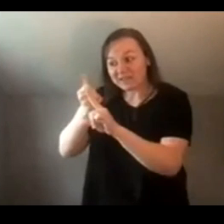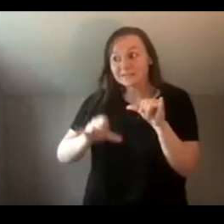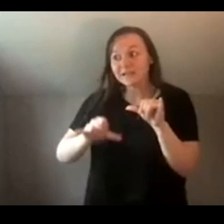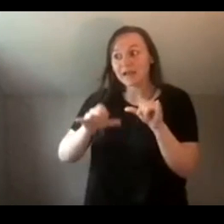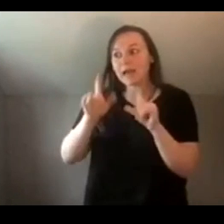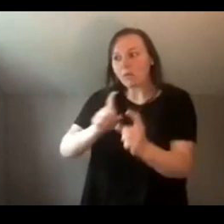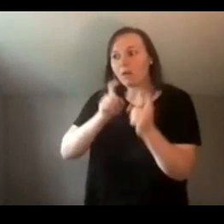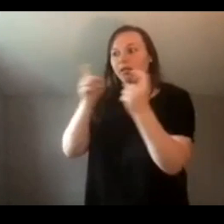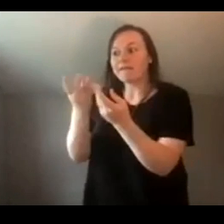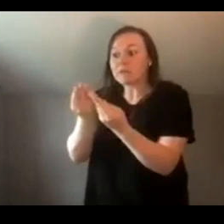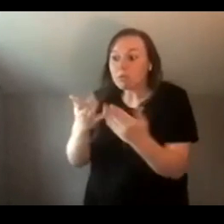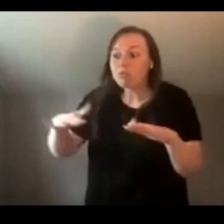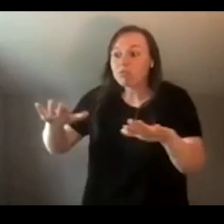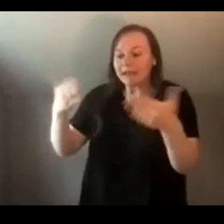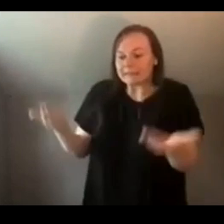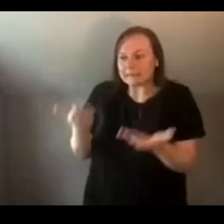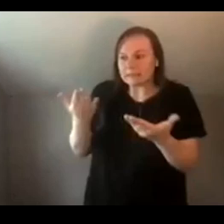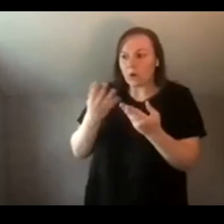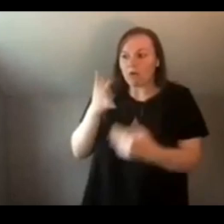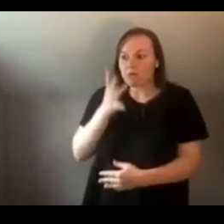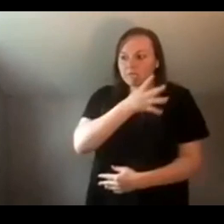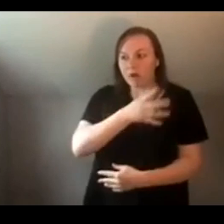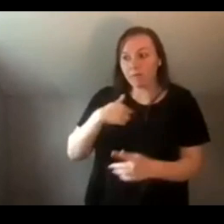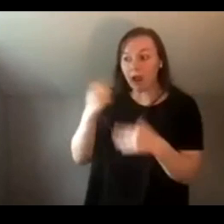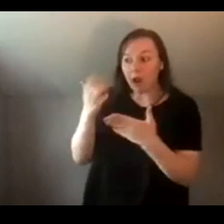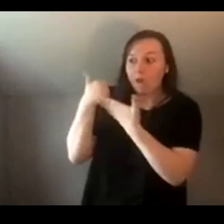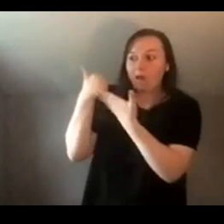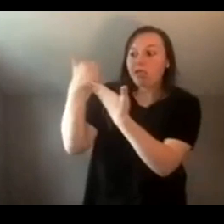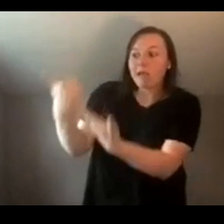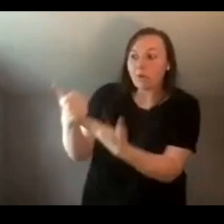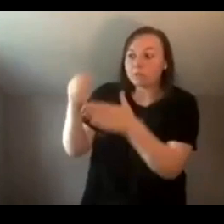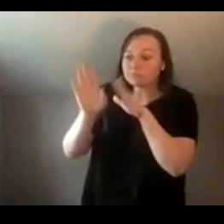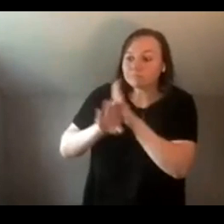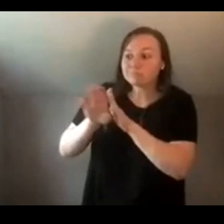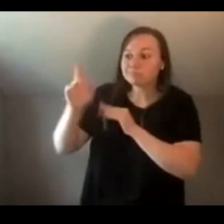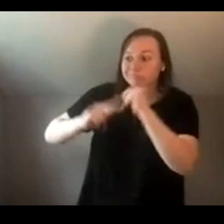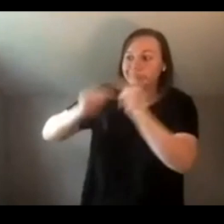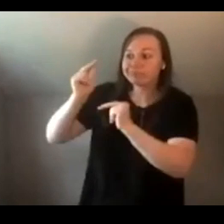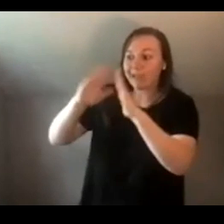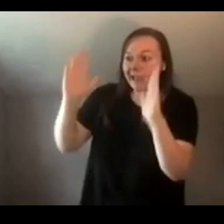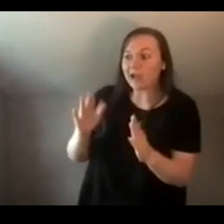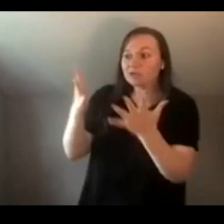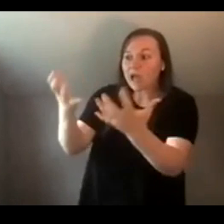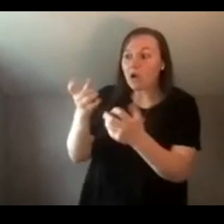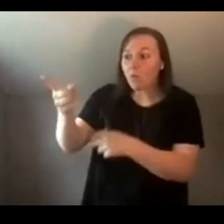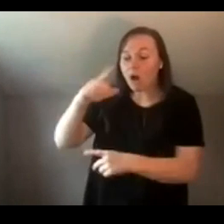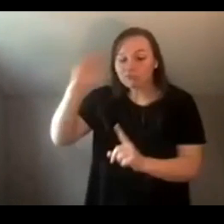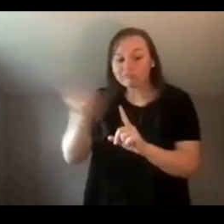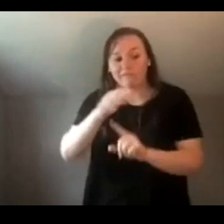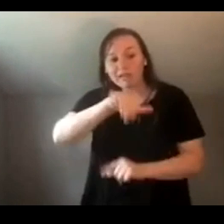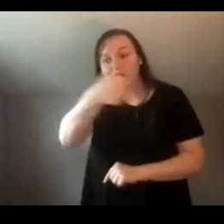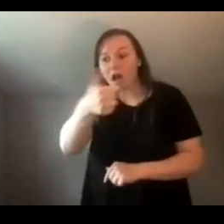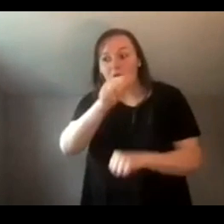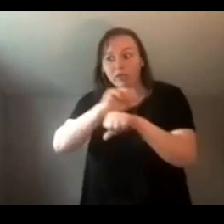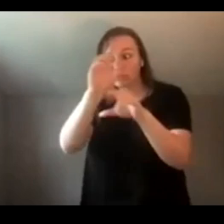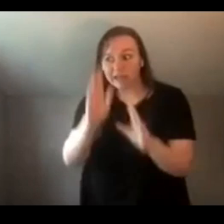give you land on this plantation. I will help you build a house, and I want you to convince the other